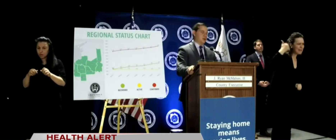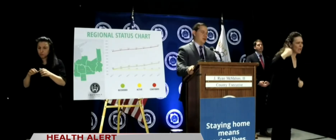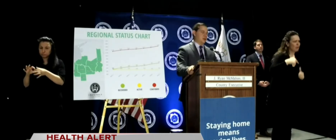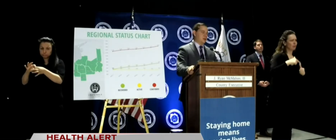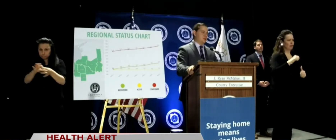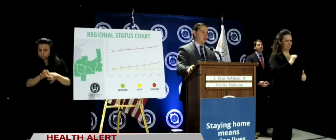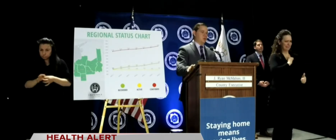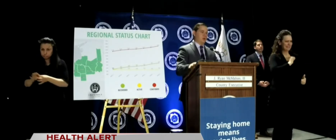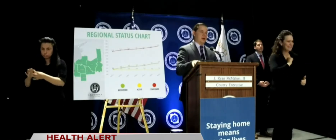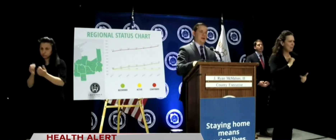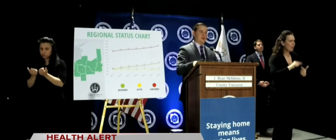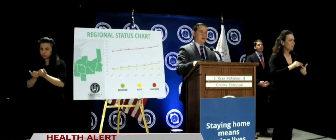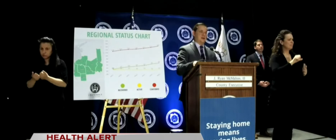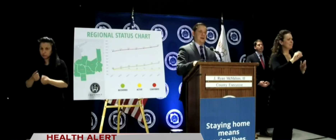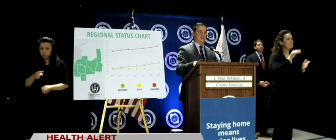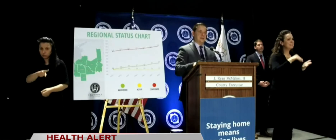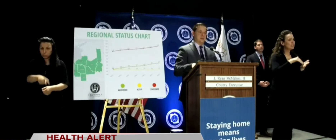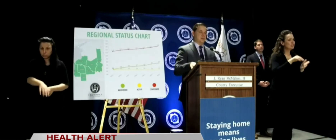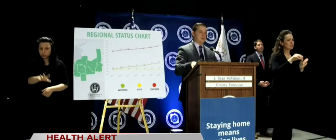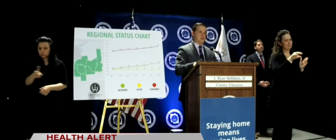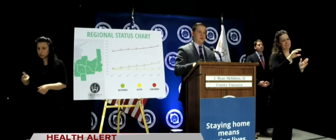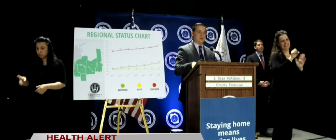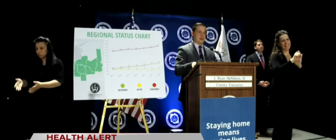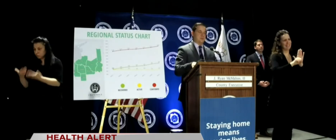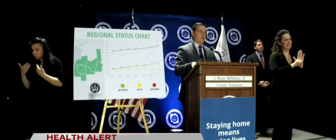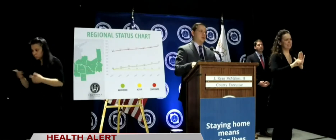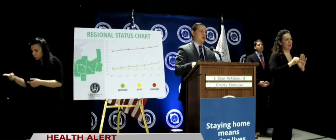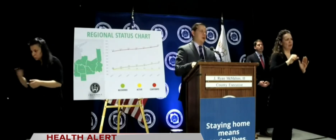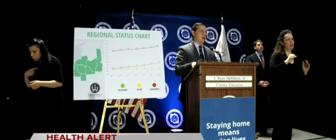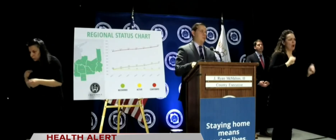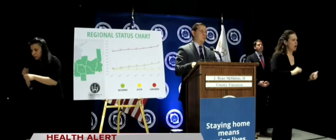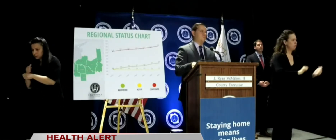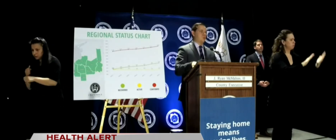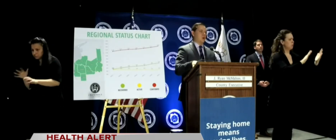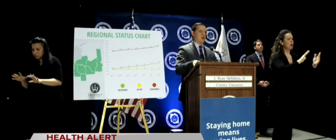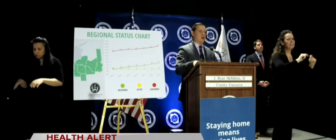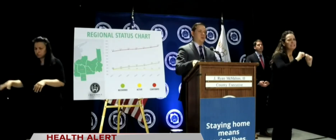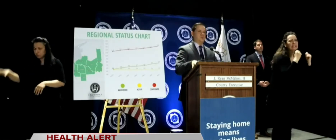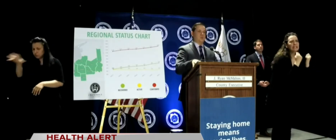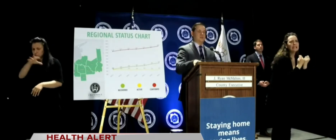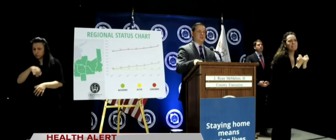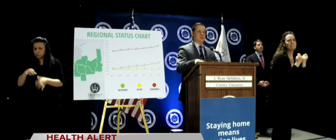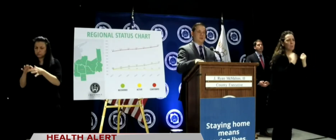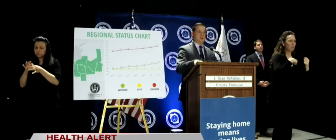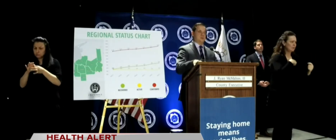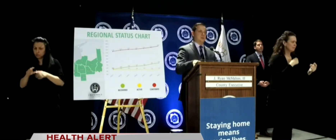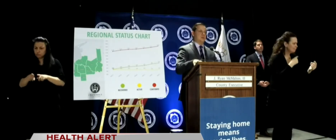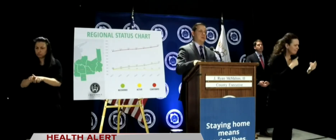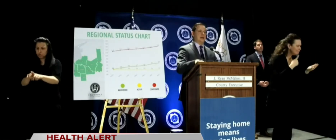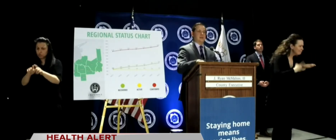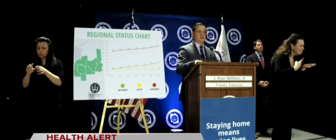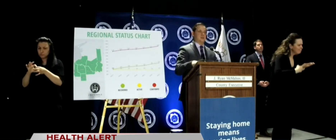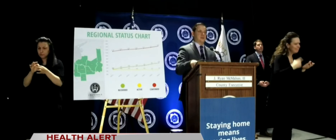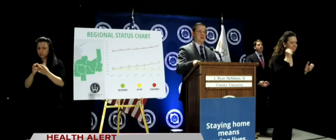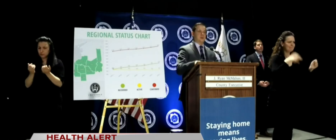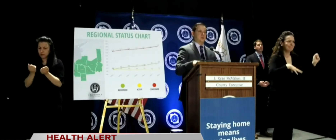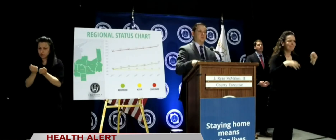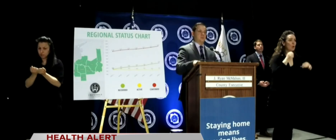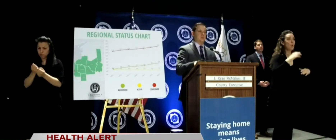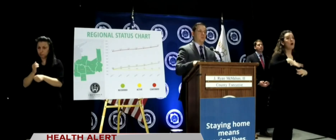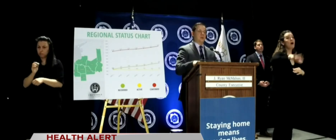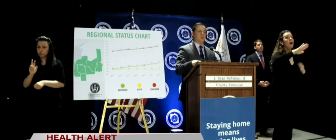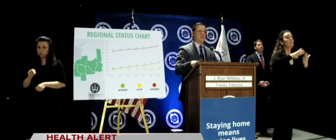Center State. So we work on a team on this stuff all the time. All the rest of the communities, that's not necessarily